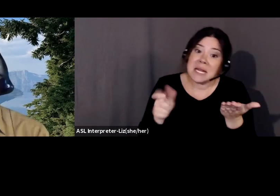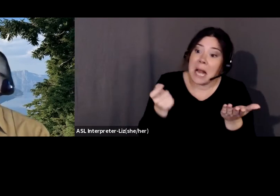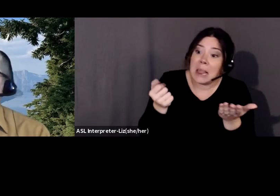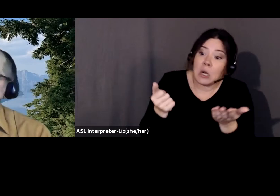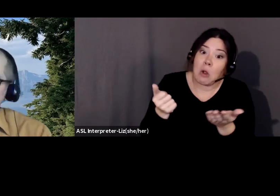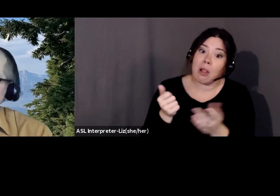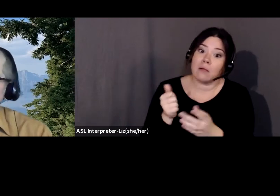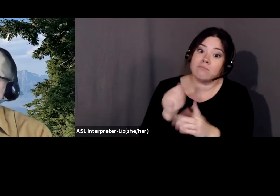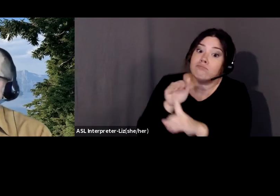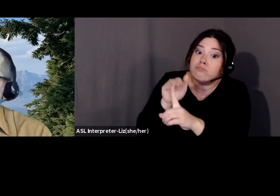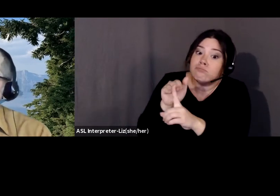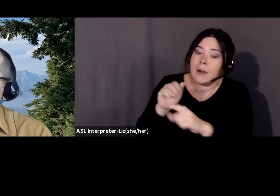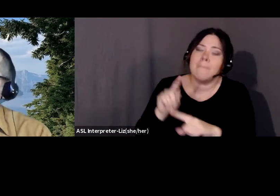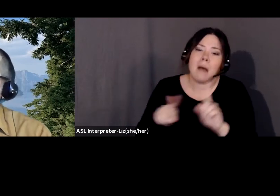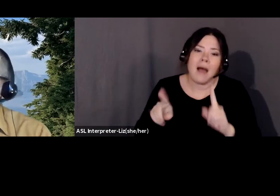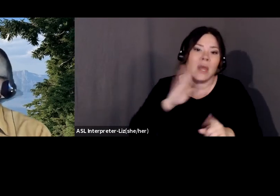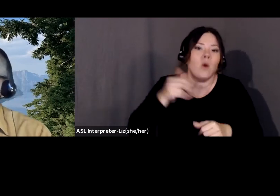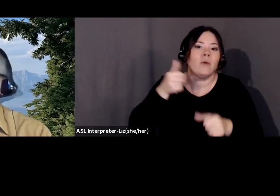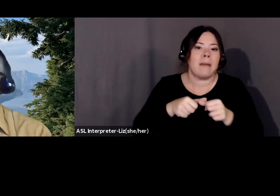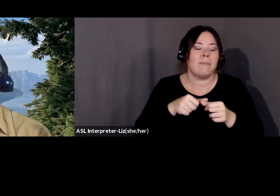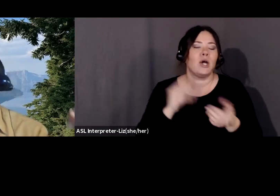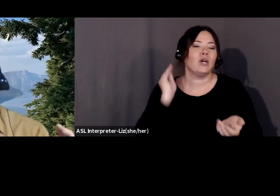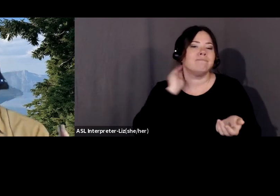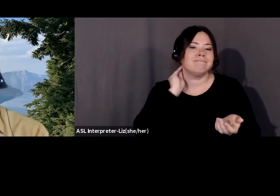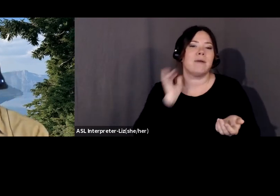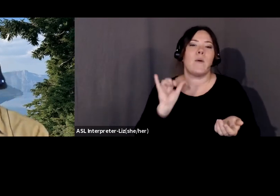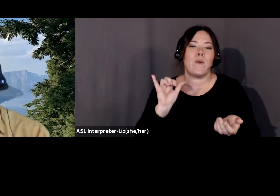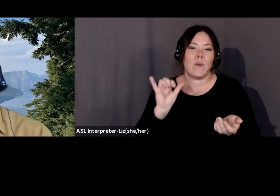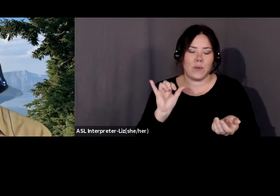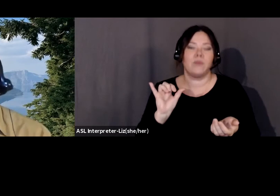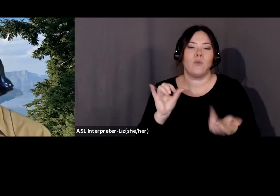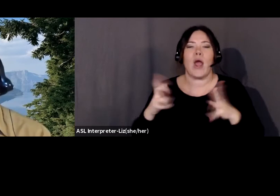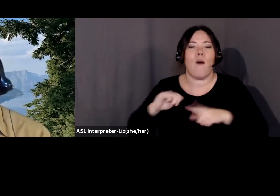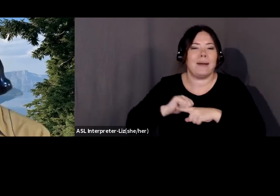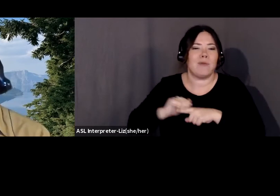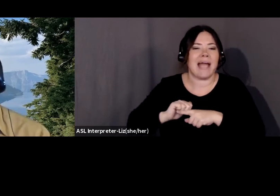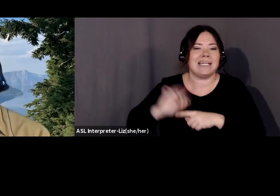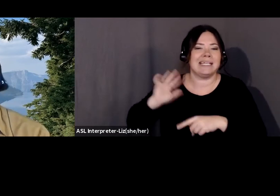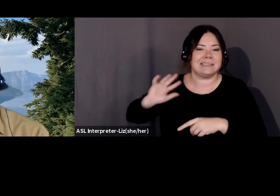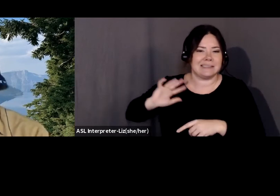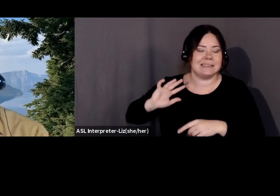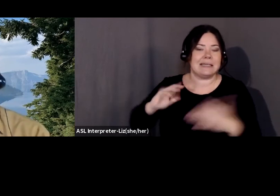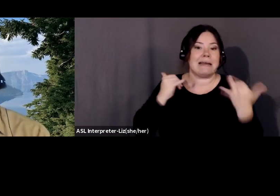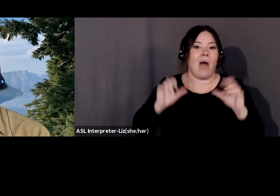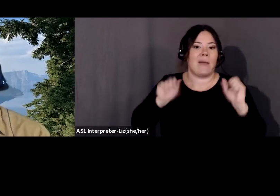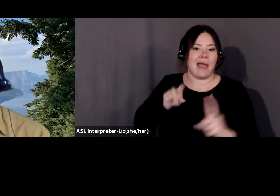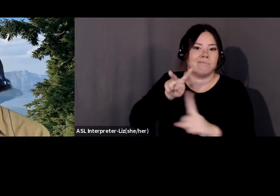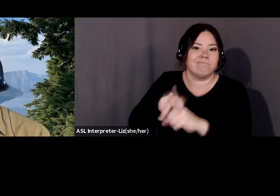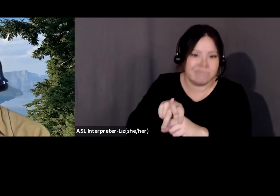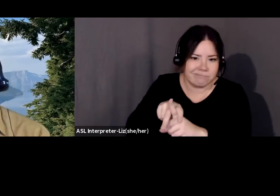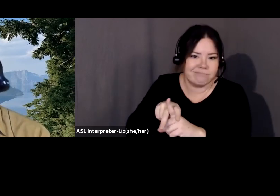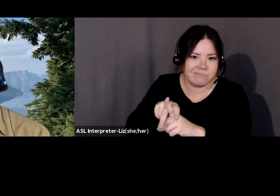remember that they'll recall what you practice and be able to be coached back to that, or be reminded of